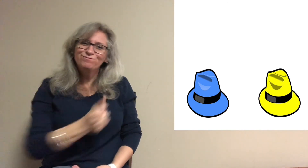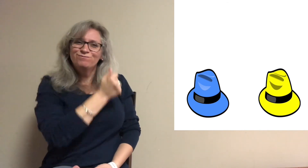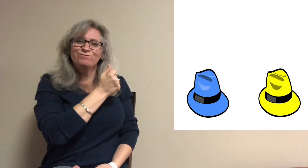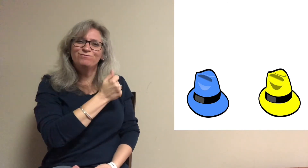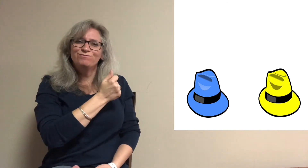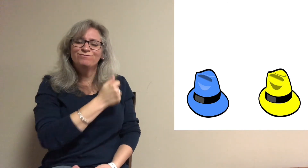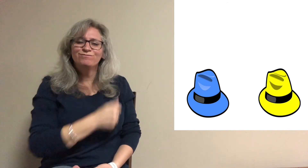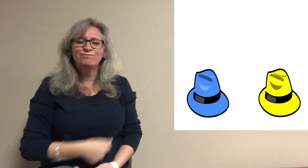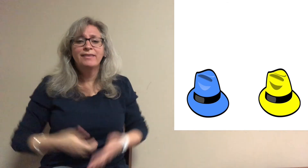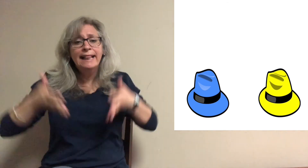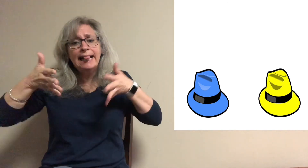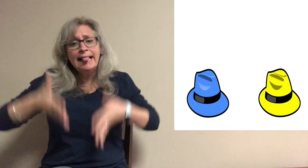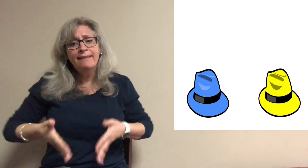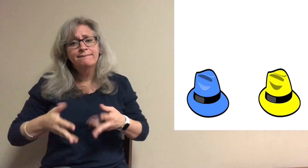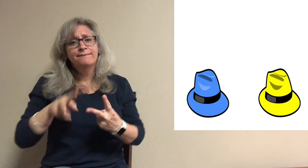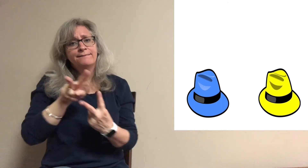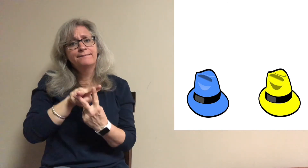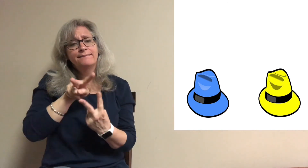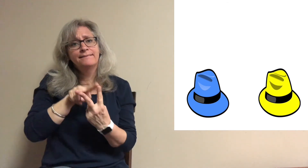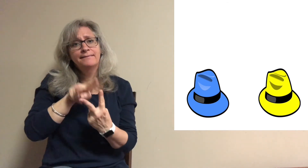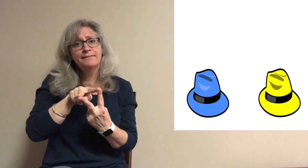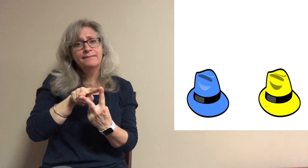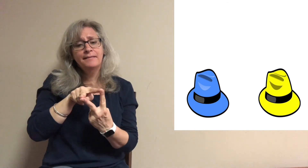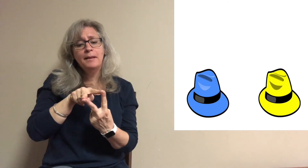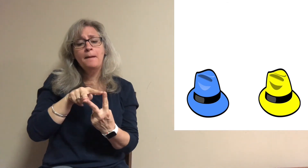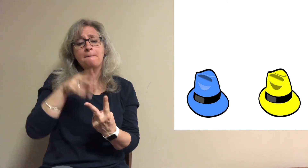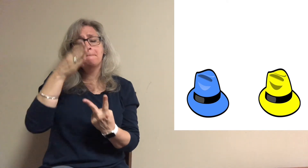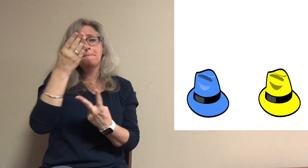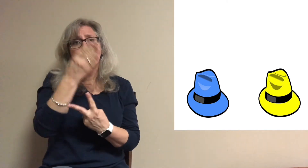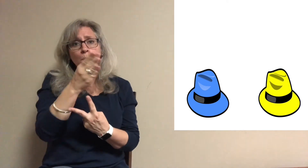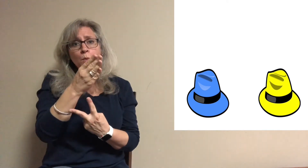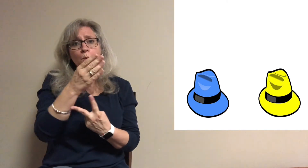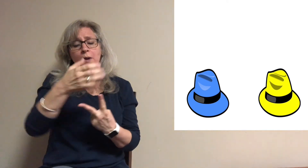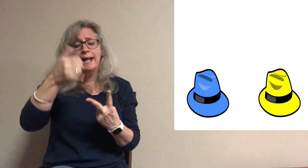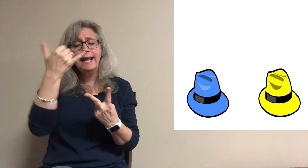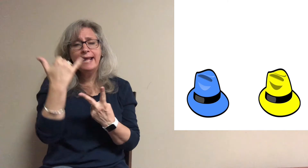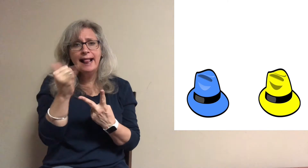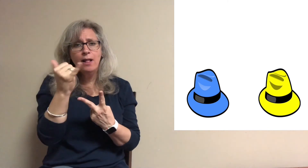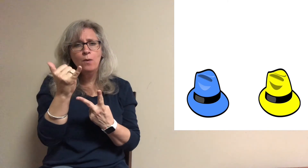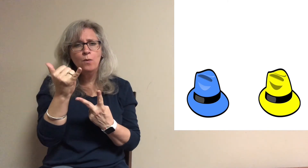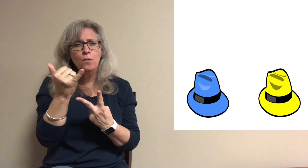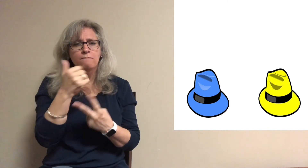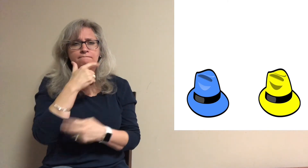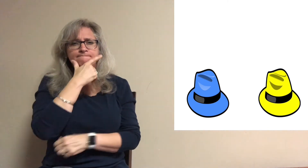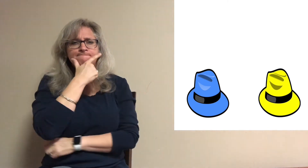Darn. All right, that leaves 2 hats, blue and yellow.